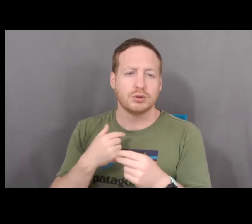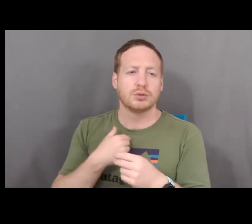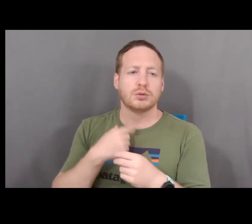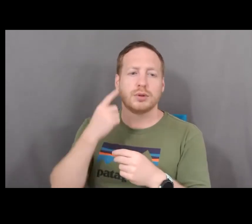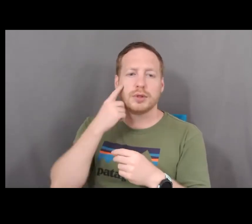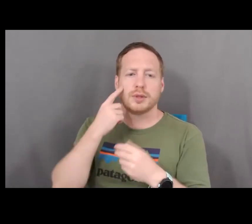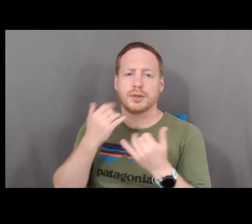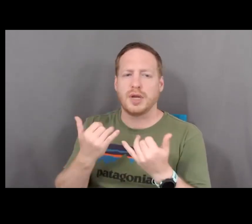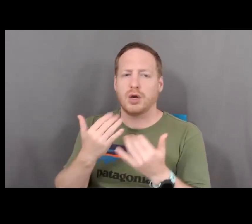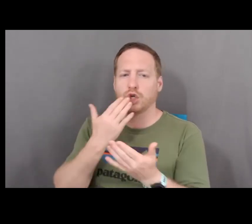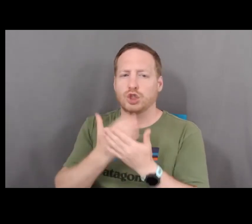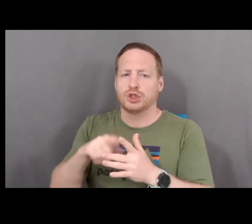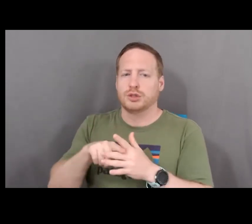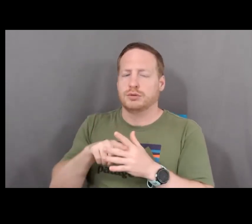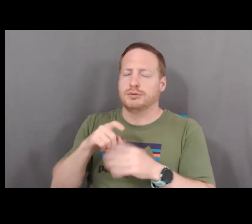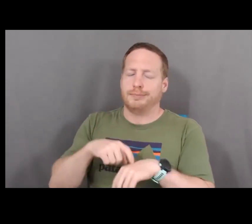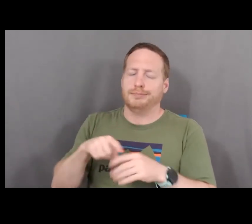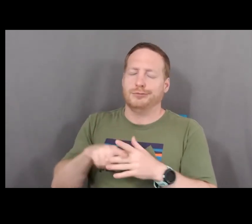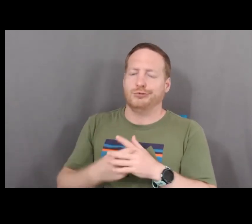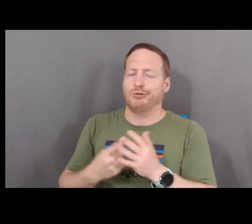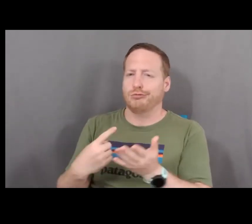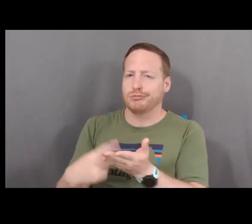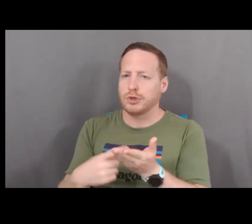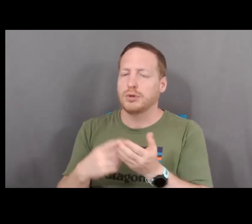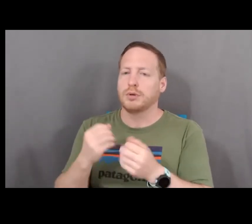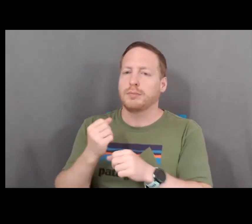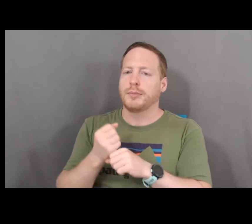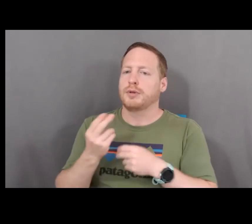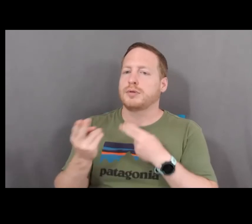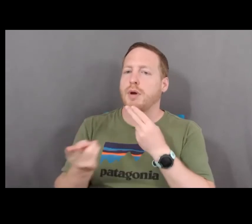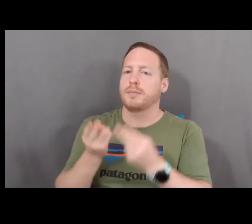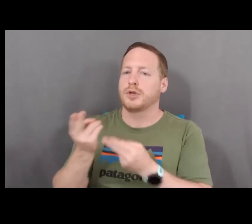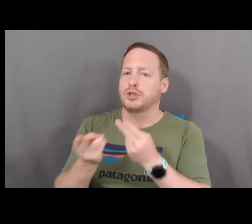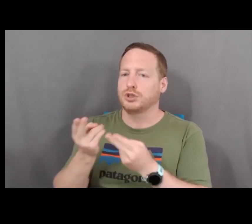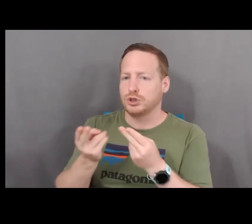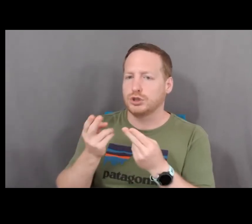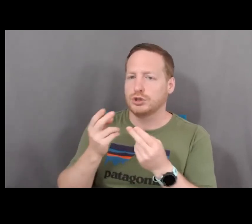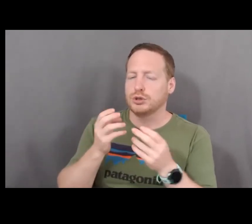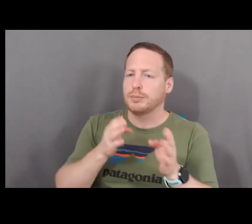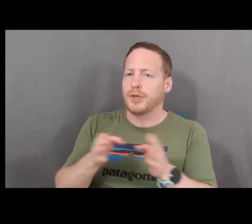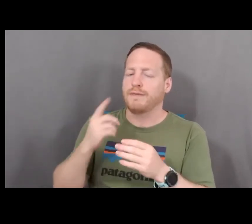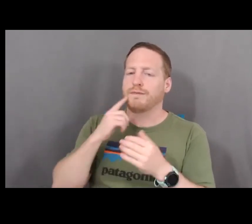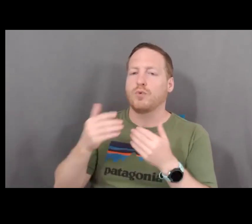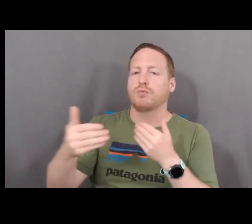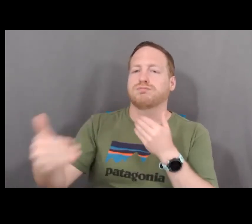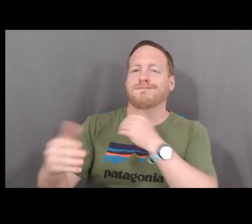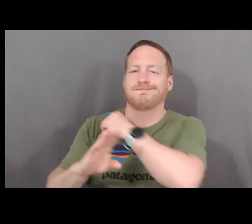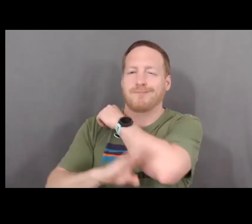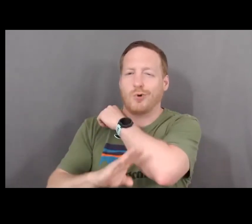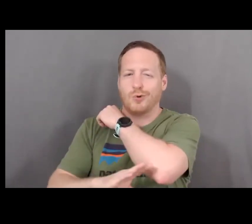position. I think right now is a good time for us to start having those conversations in terms of nominations and planning for